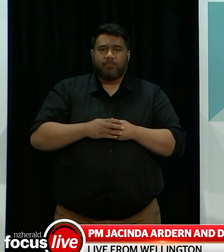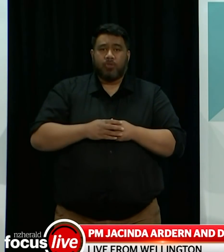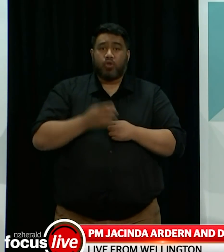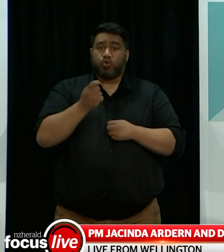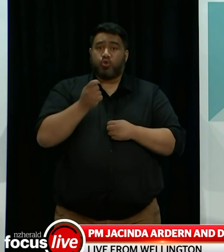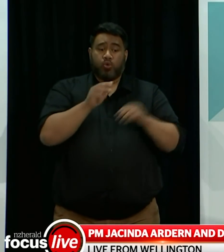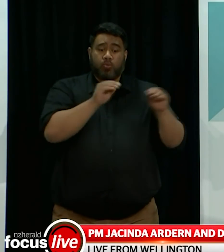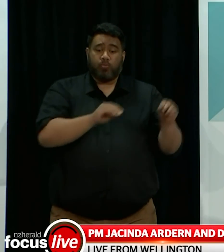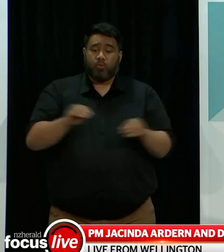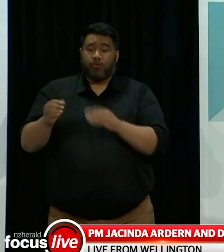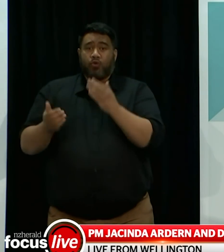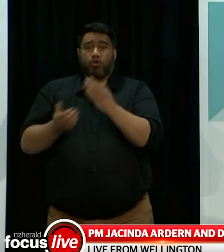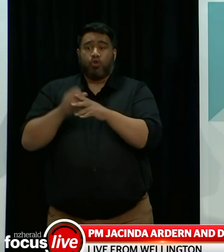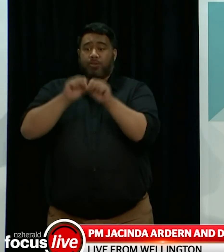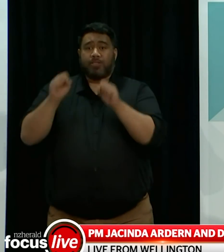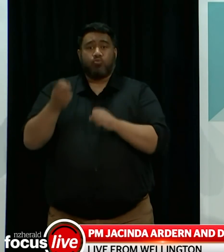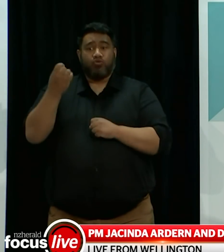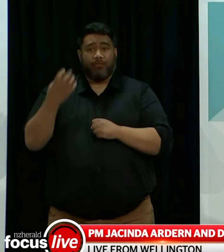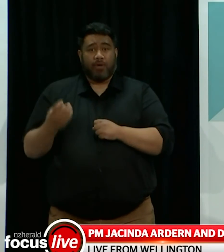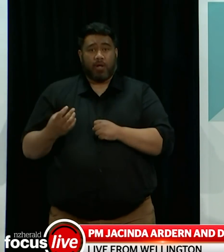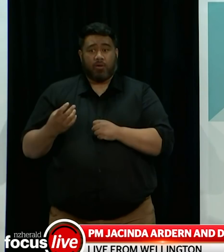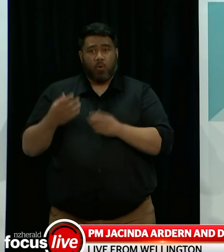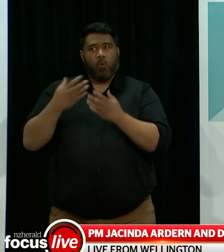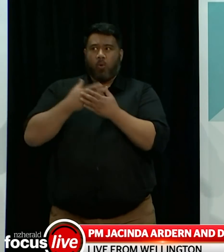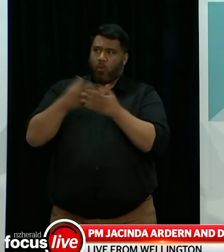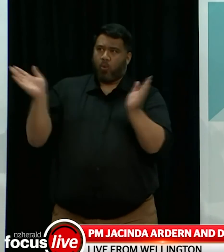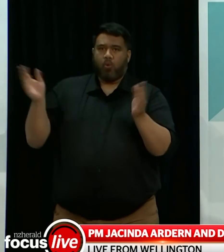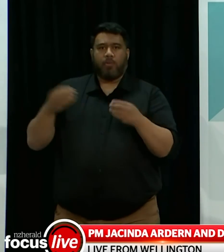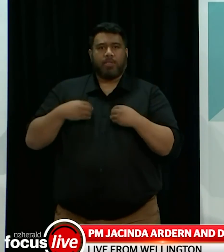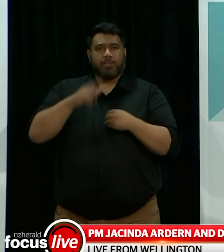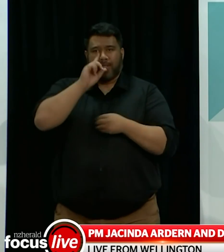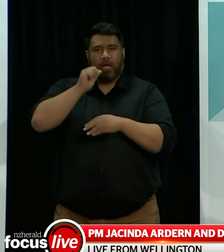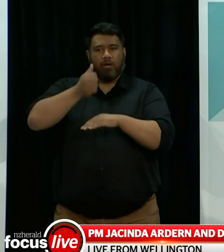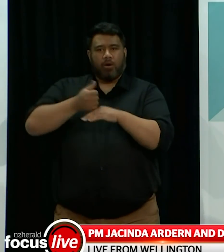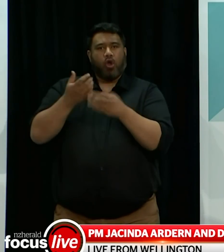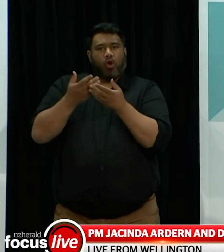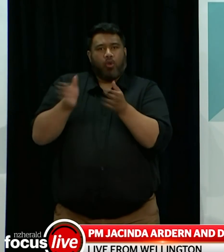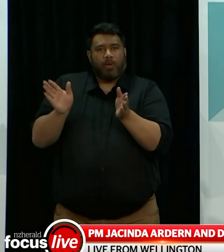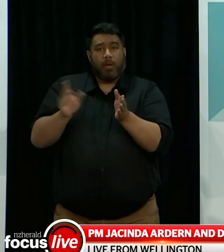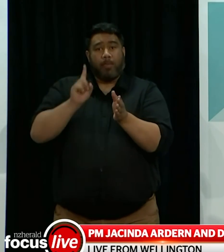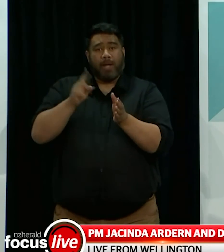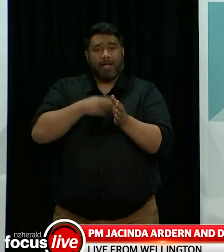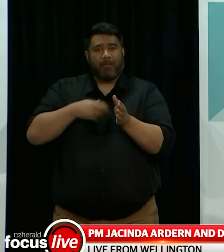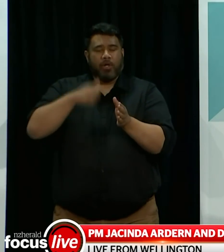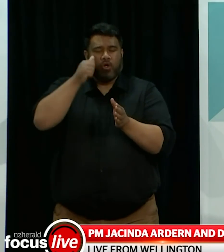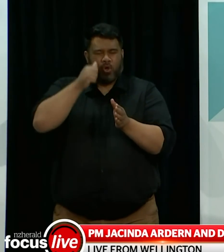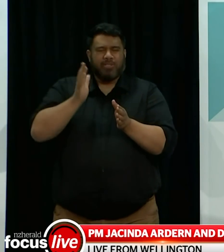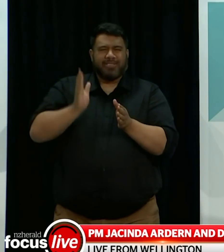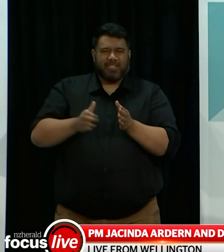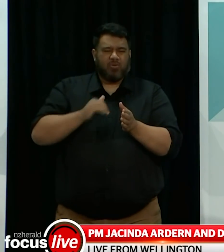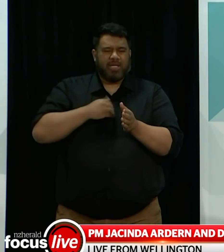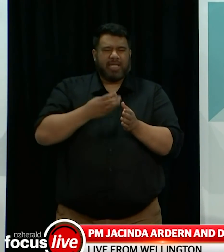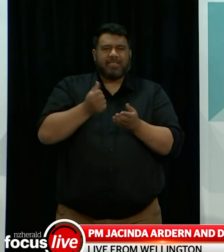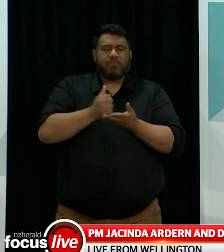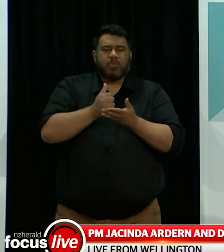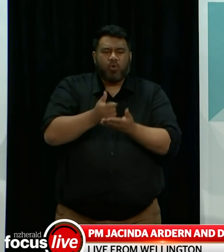light system, almost all businesses will now be able to operate, but the government is aware that some support may still be needed as we transition